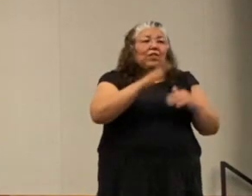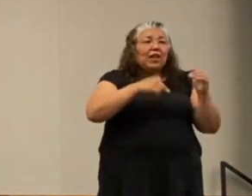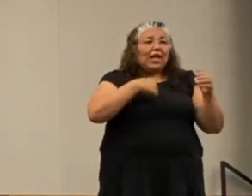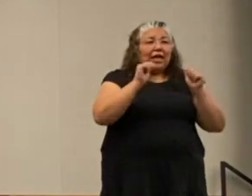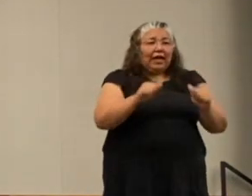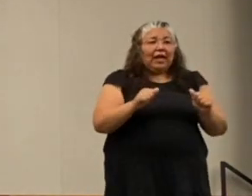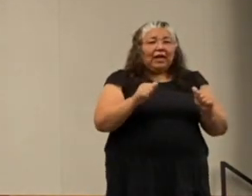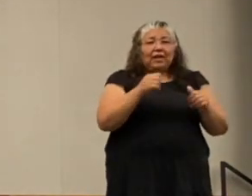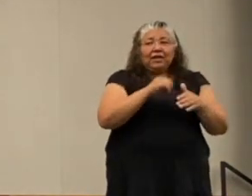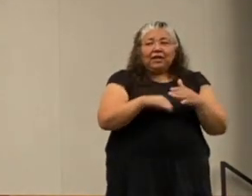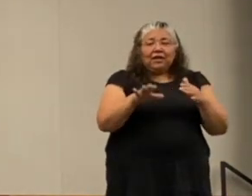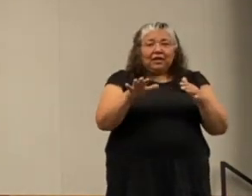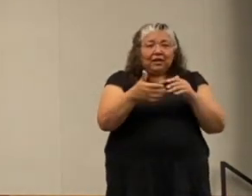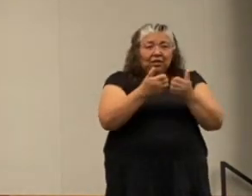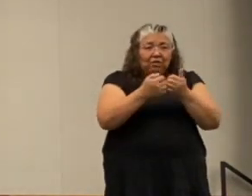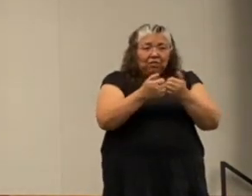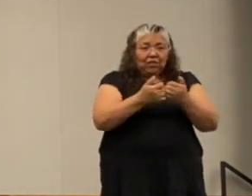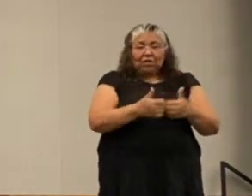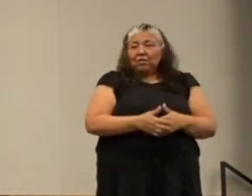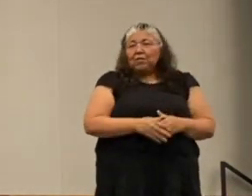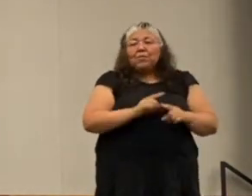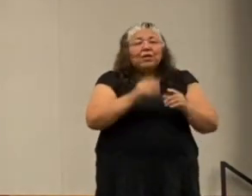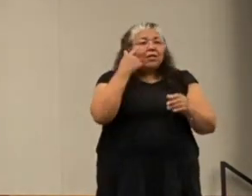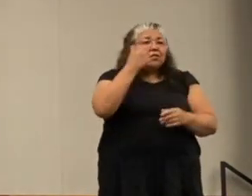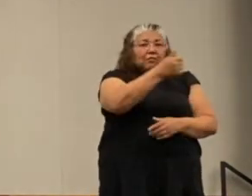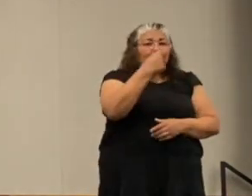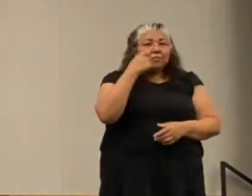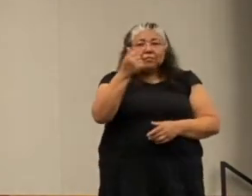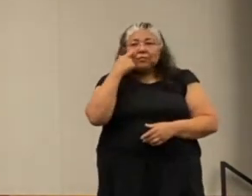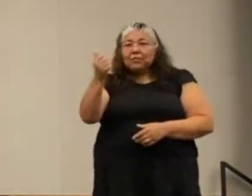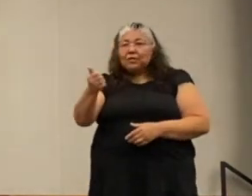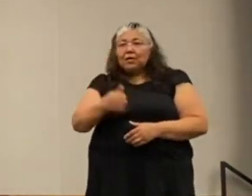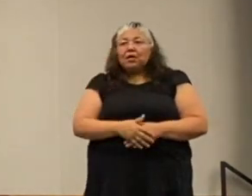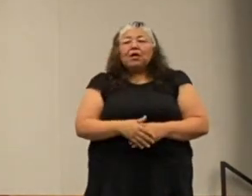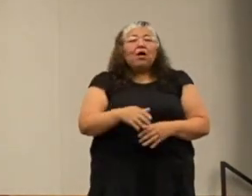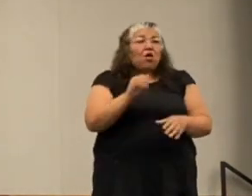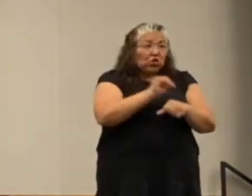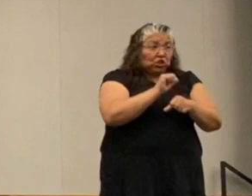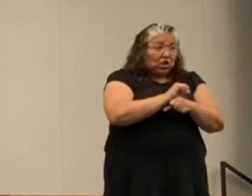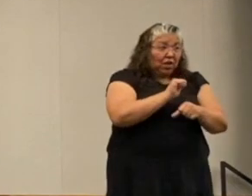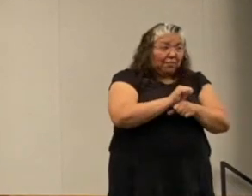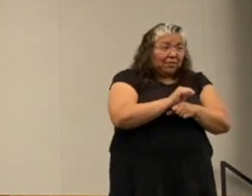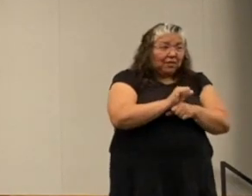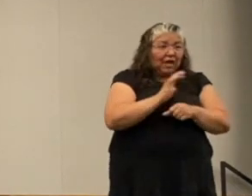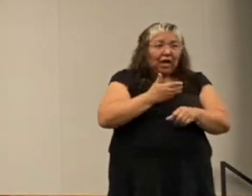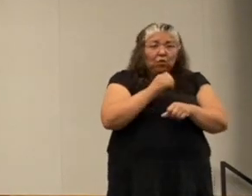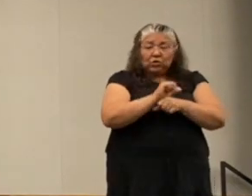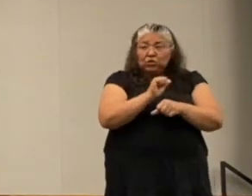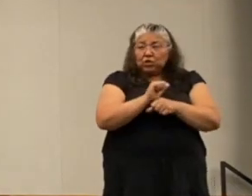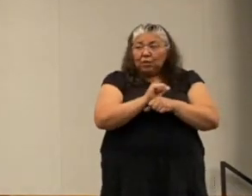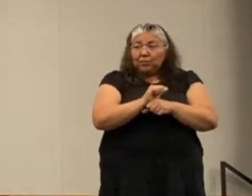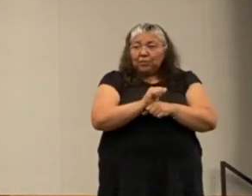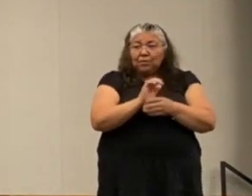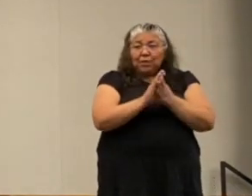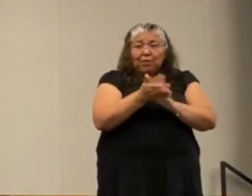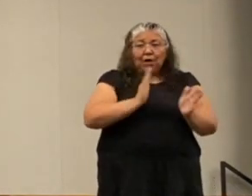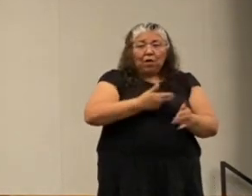in fantasy. That's up to you, right? How about our jobs? Can our jobs become our